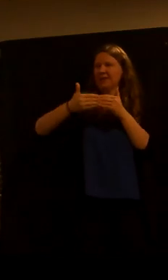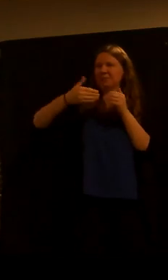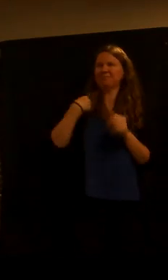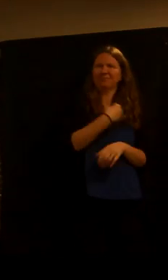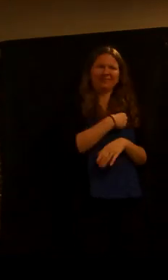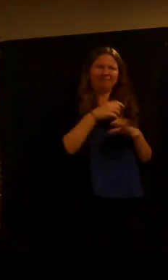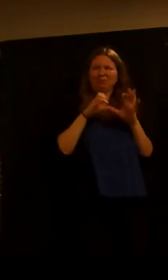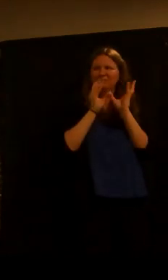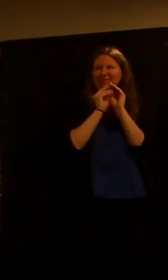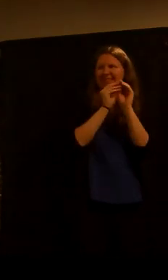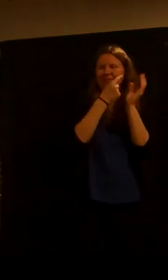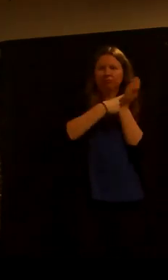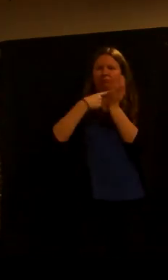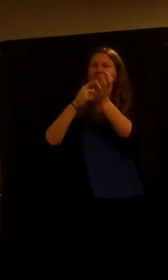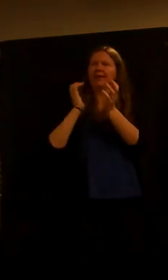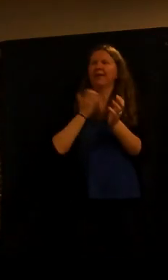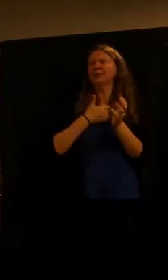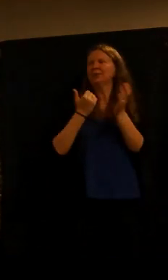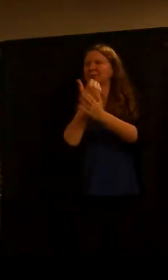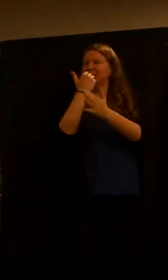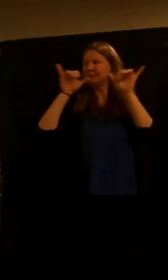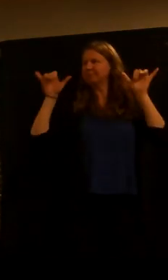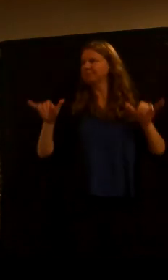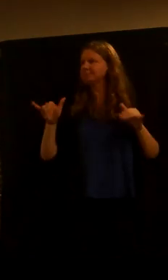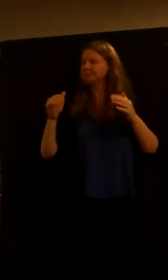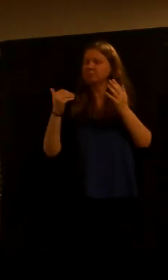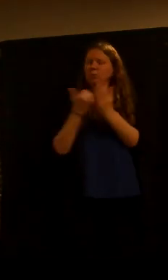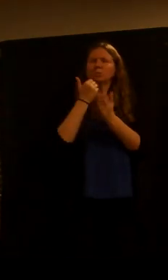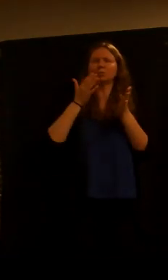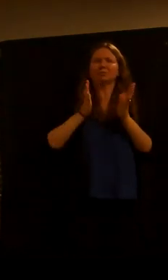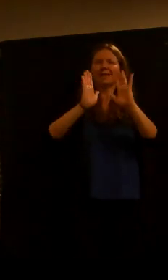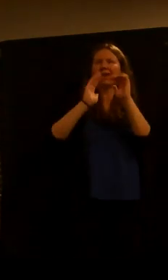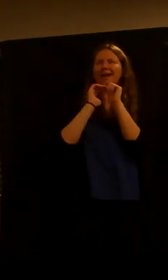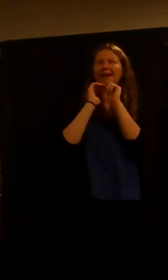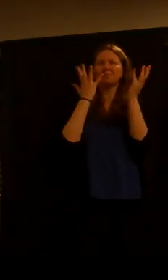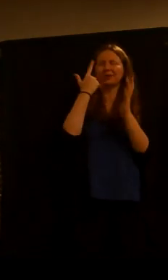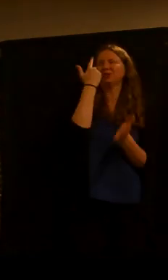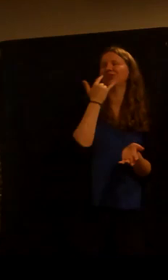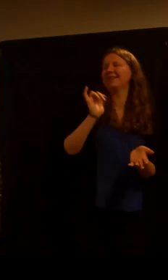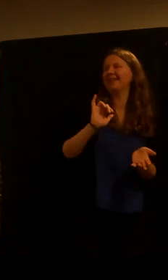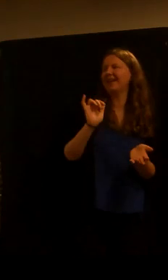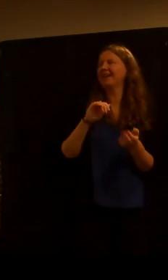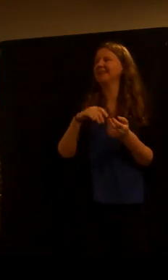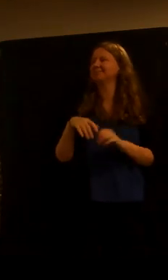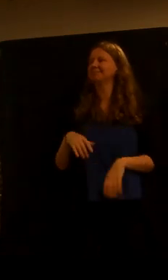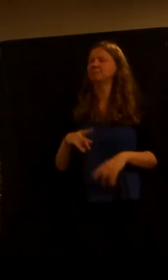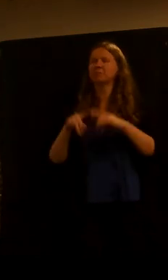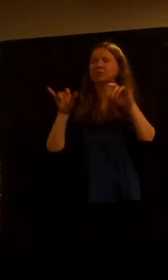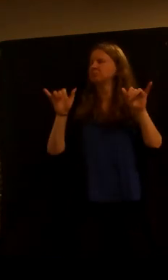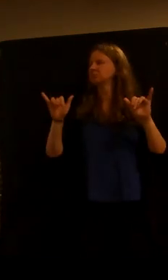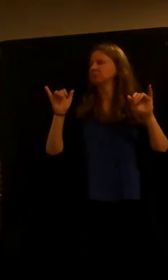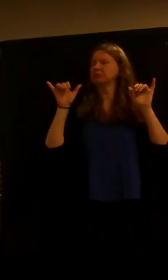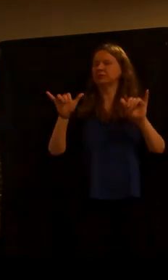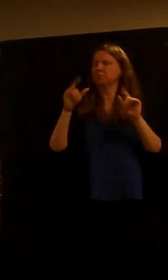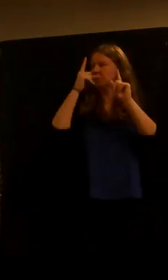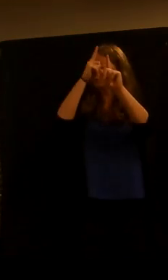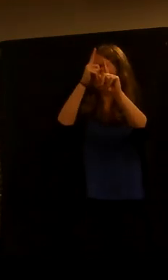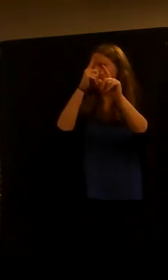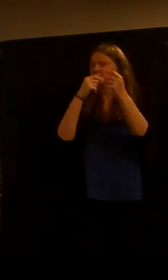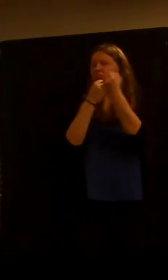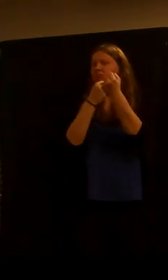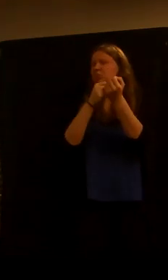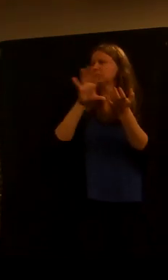the principals in that. So we have had a variety of meetings, setting up our system and looking at how we're going to